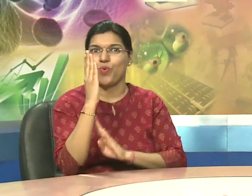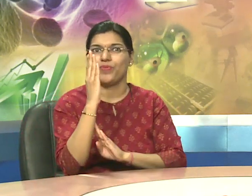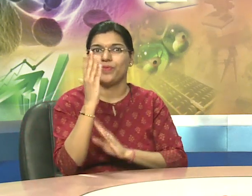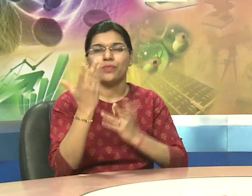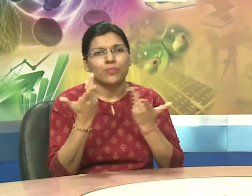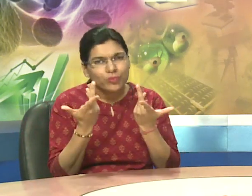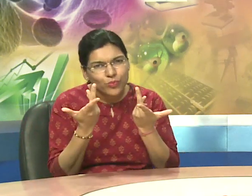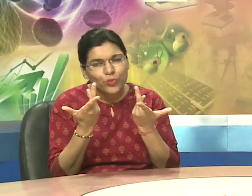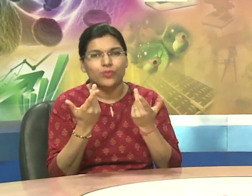The person who make